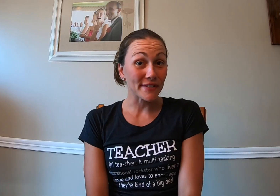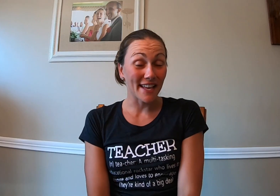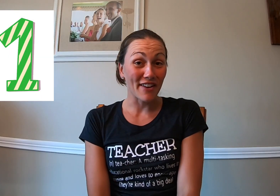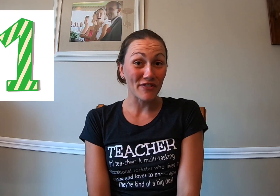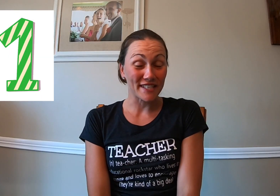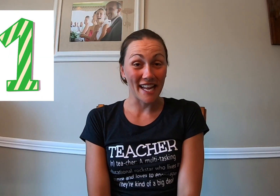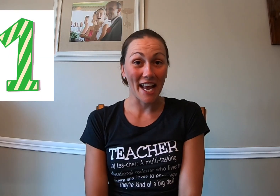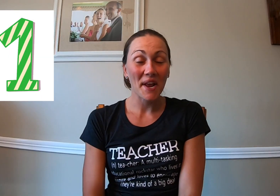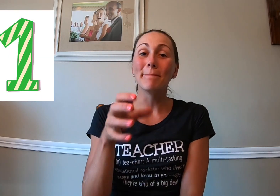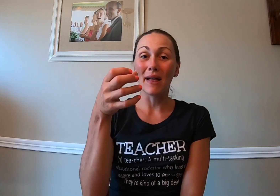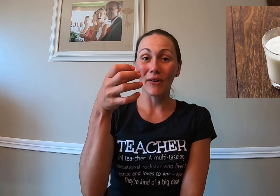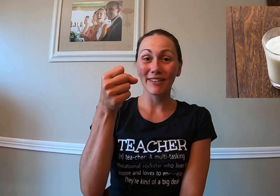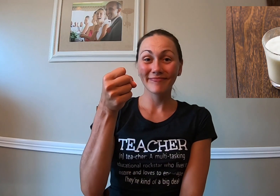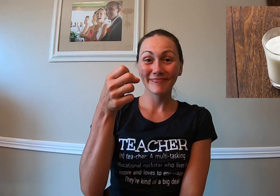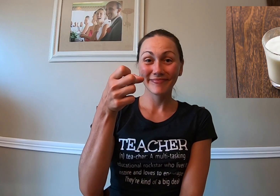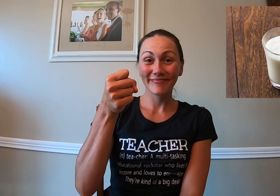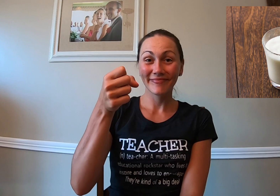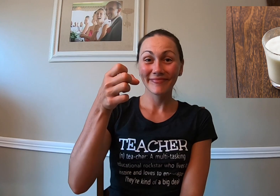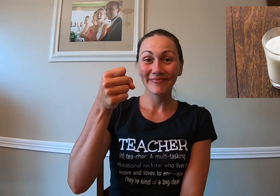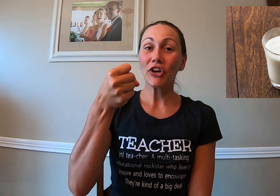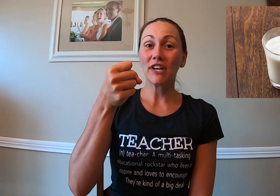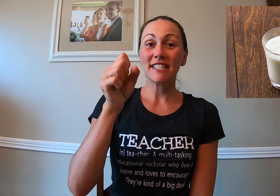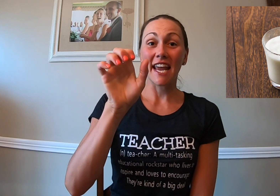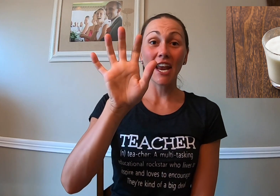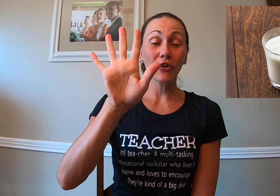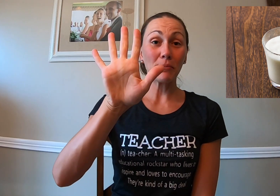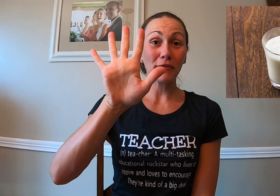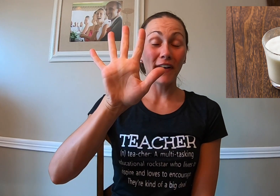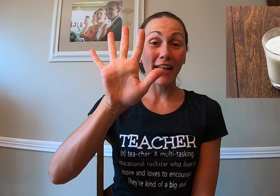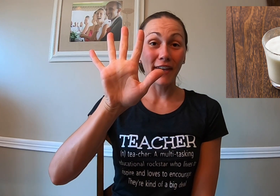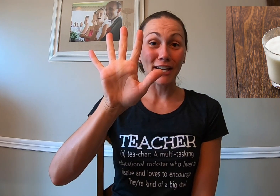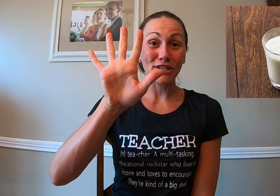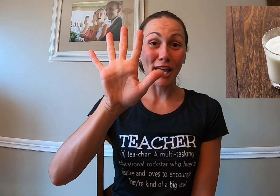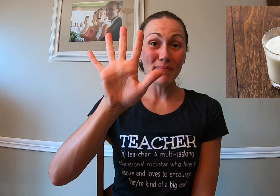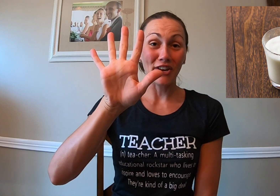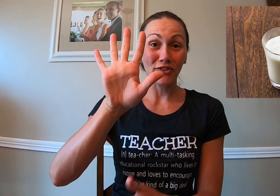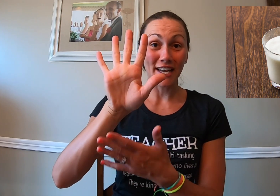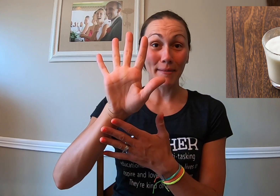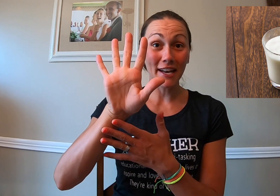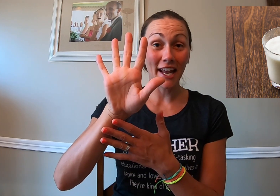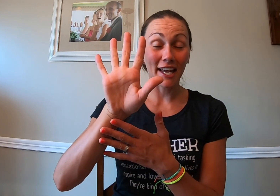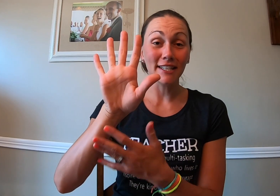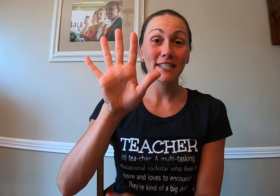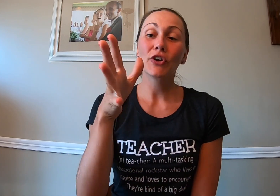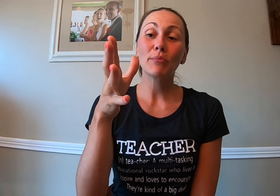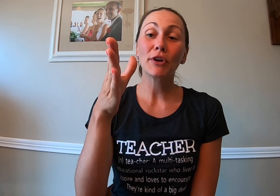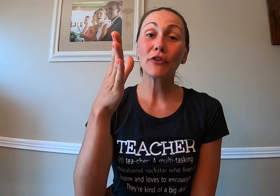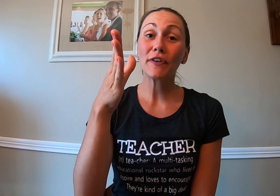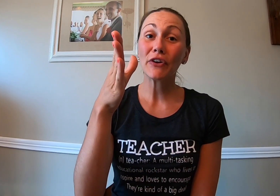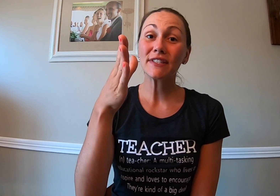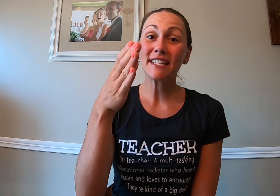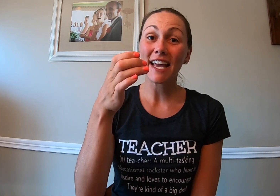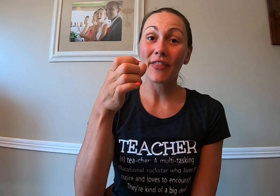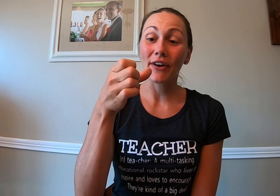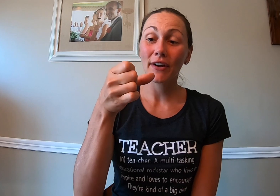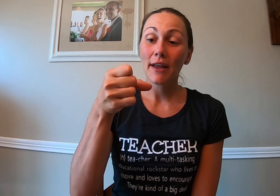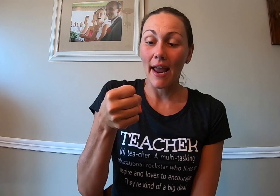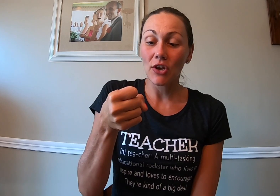sign for today: milk. You're going to take your number 5 handshake on your dominant hand. You're going to bring your fingers together and you're